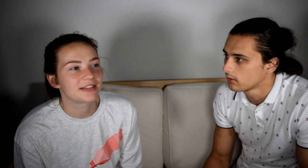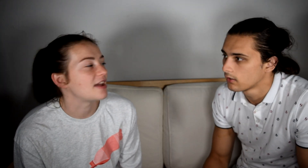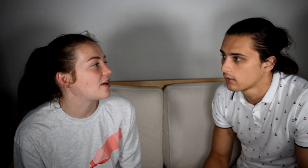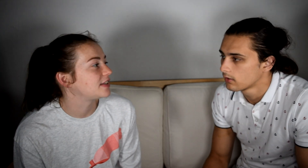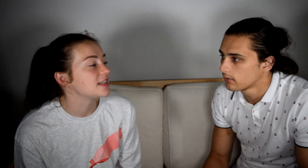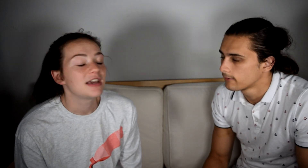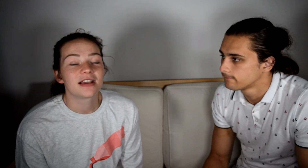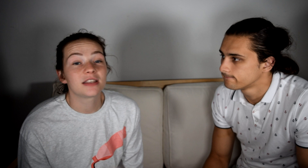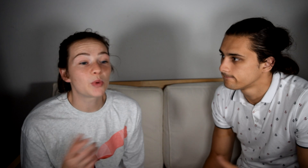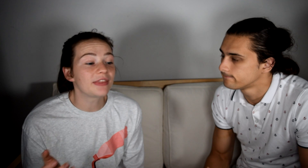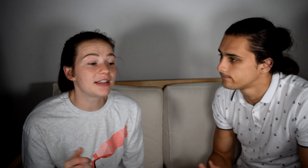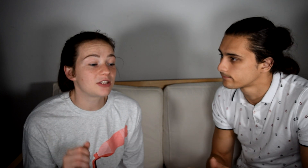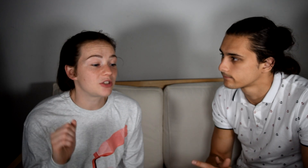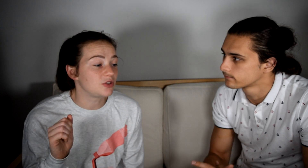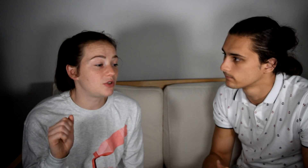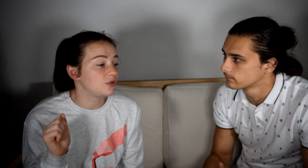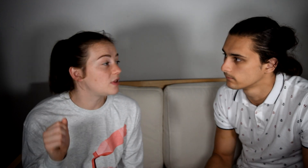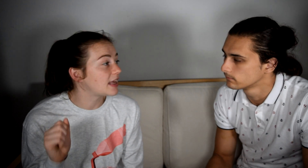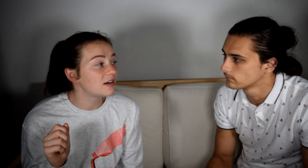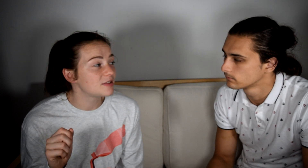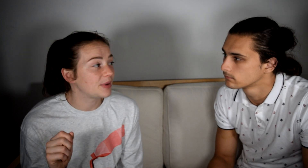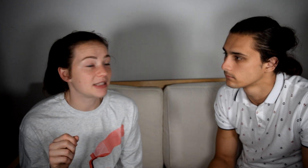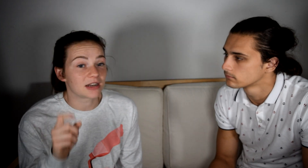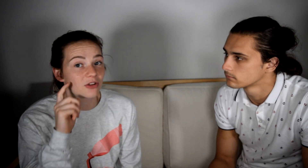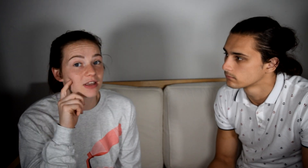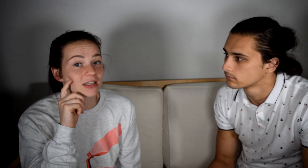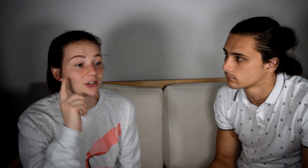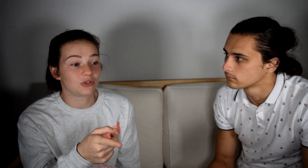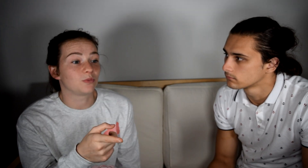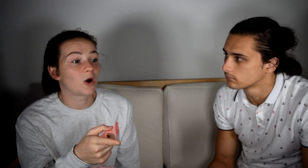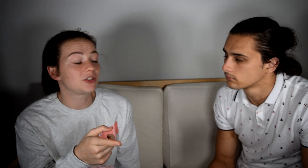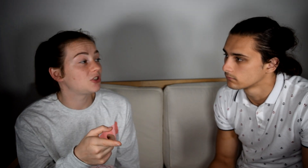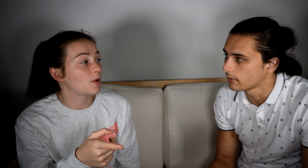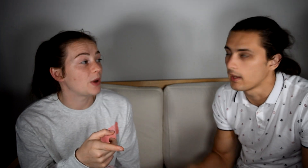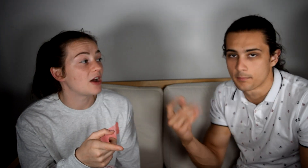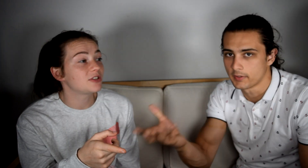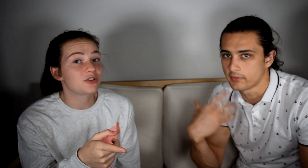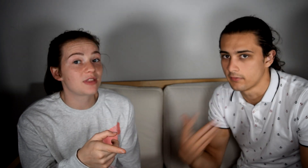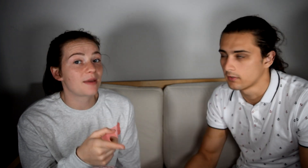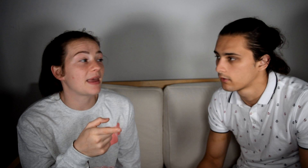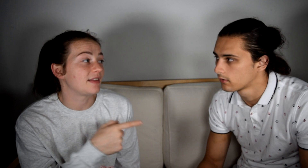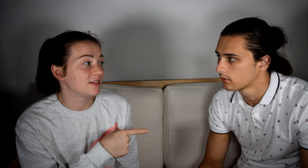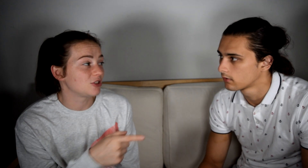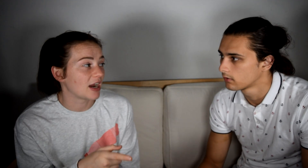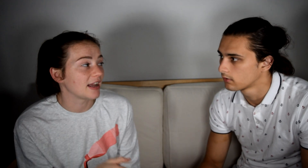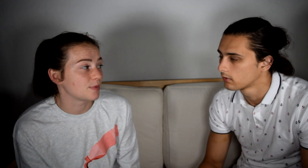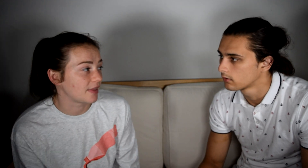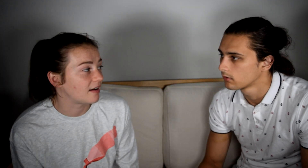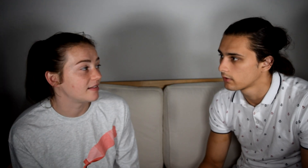Yeah, you have to. It's because it's one thing to just do the letters, but it's another thing to actually watch someone And else perceive do it. them and try and guess what they are. That